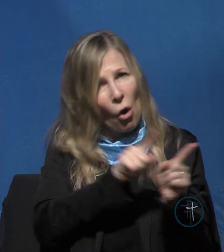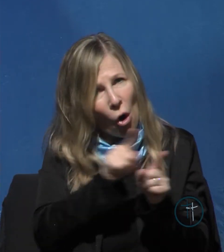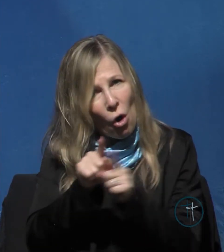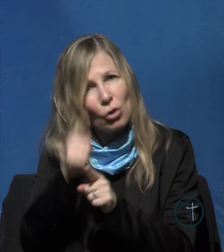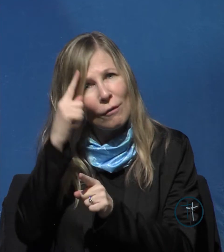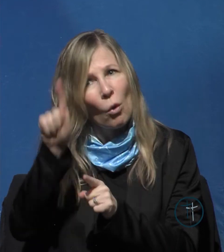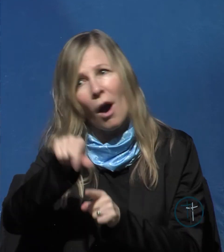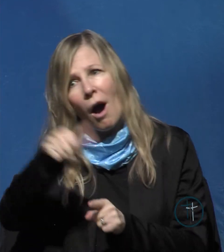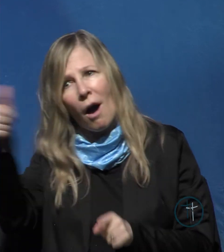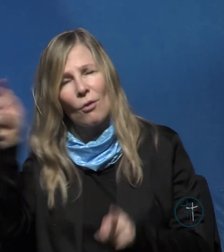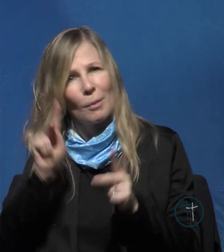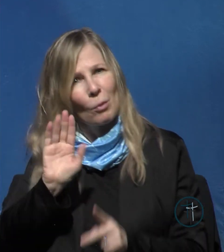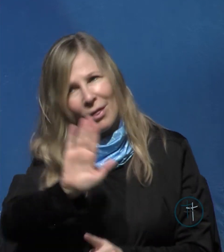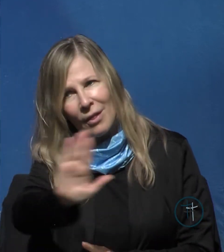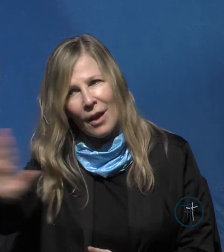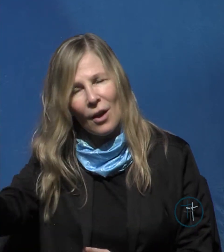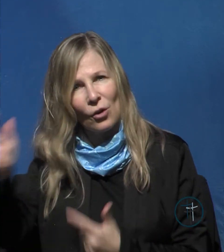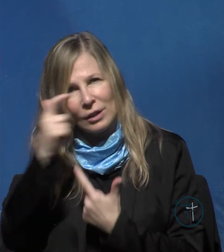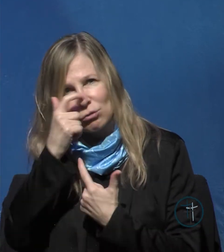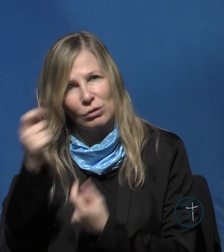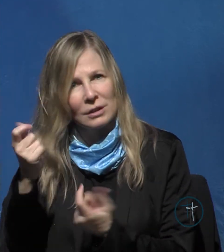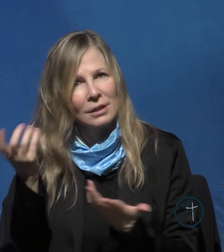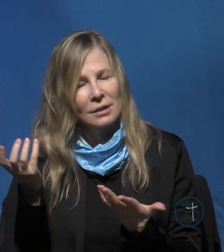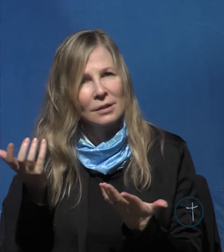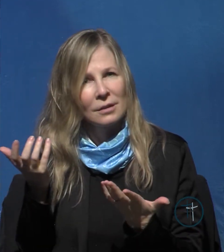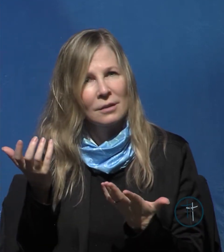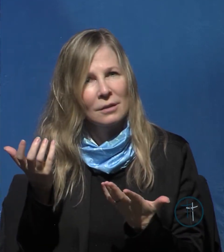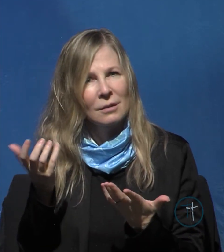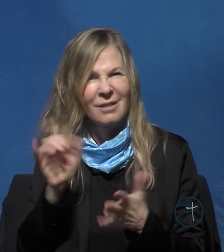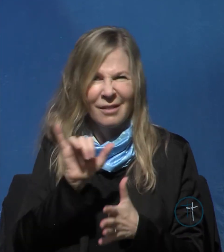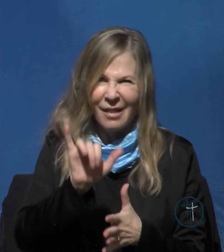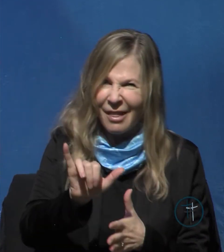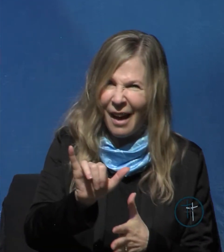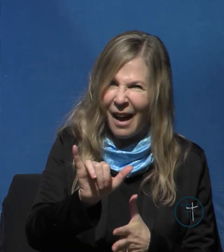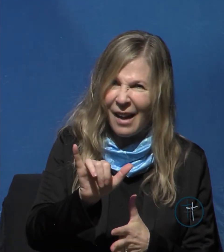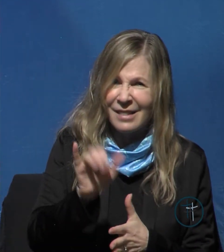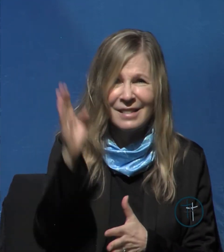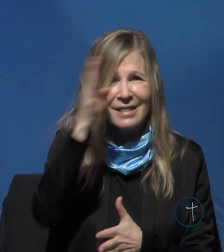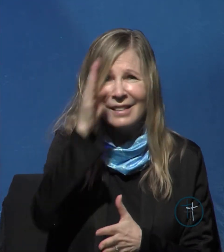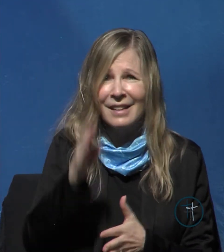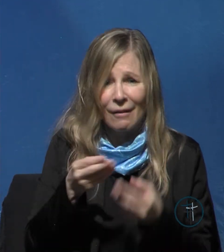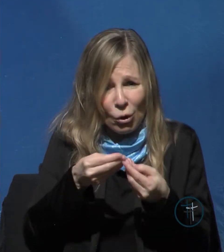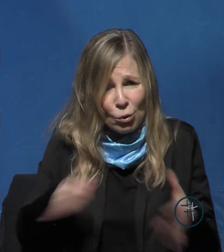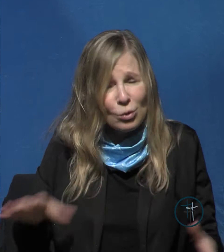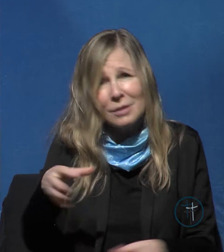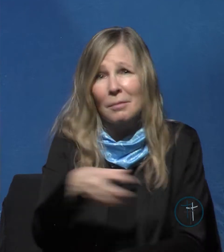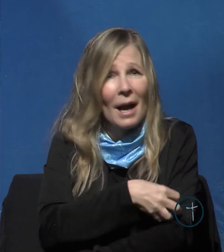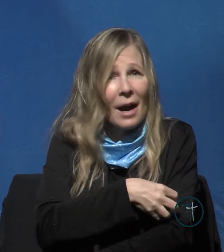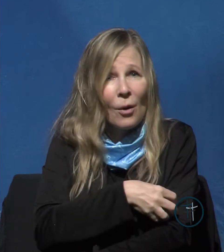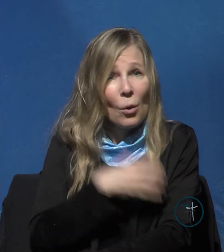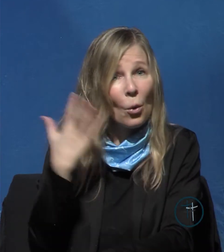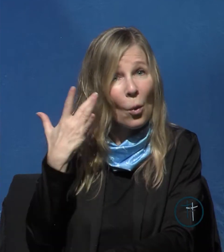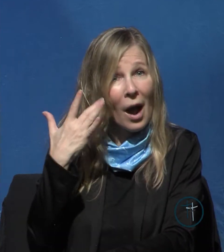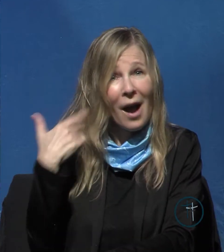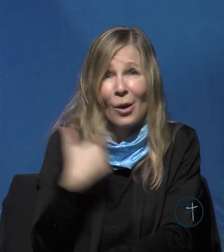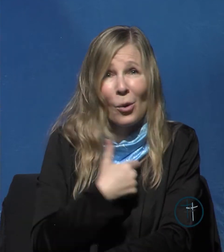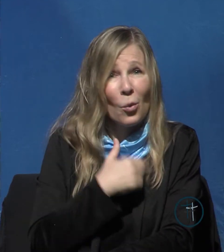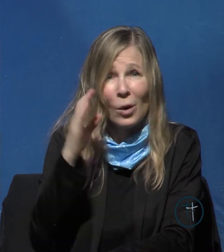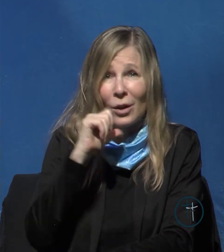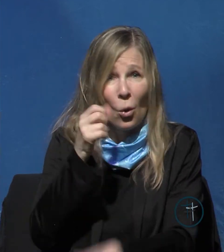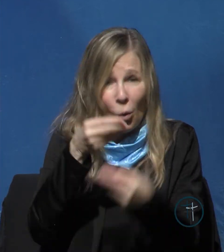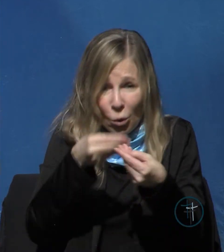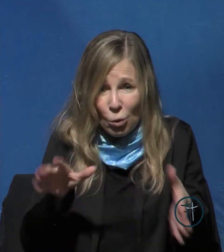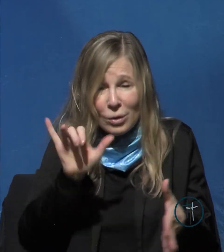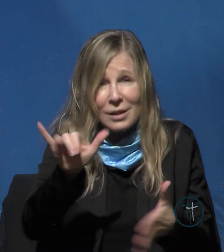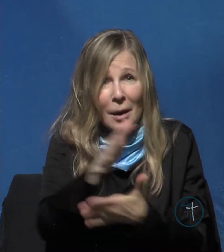interests of others." This type of warning never loses its power because we never lose that aspect of the flesh